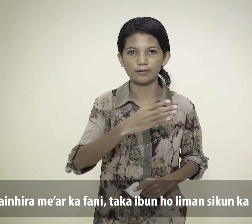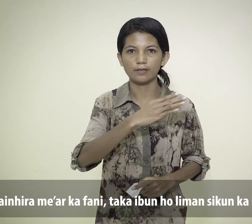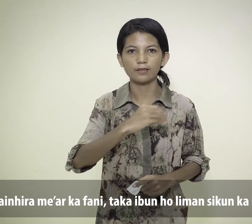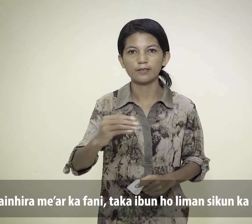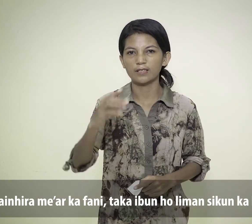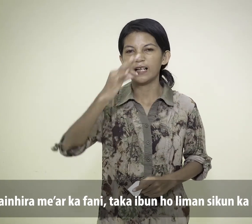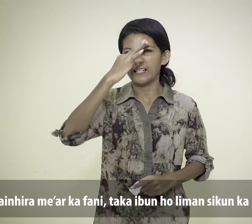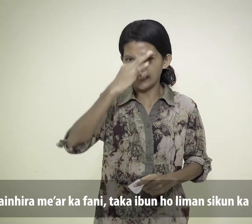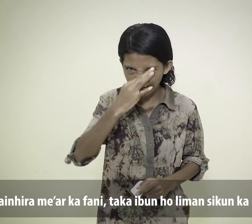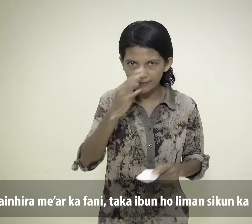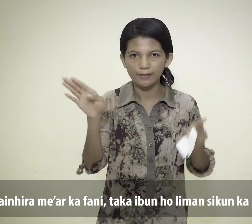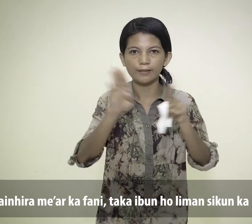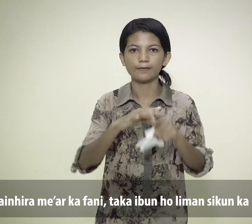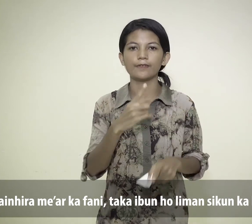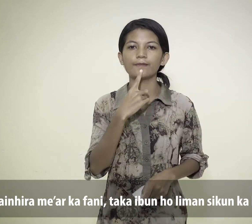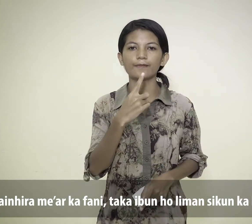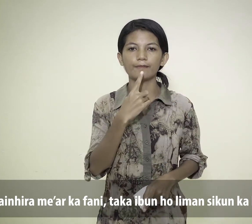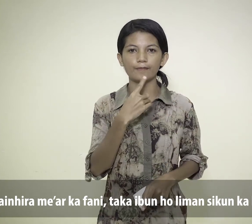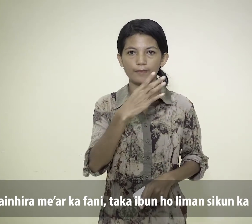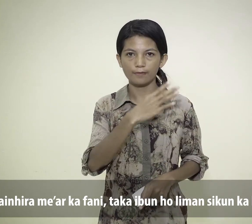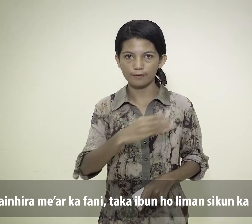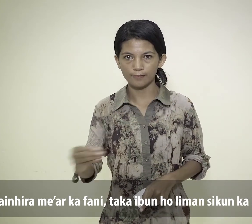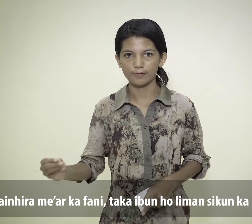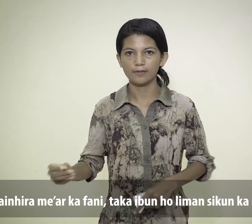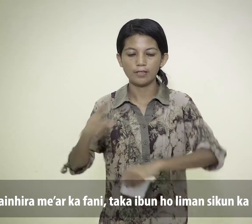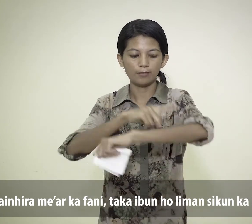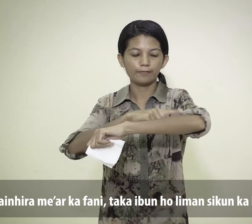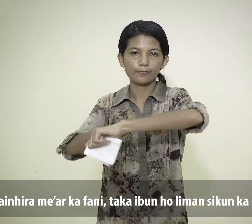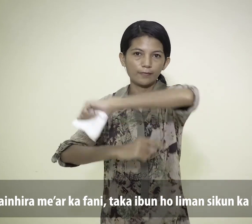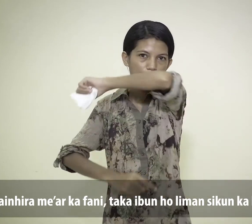Wahira mier ka fanin taka ibun holiman sikun ka hotisu.